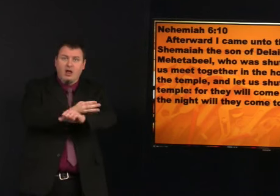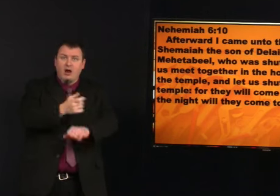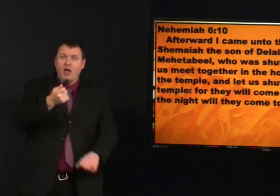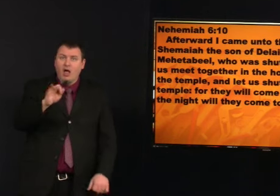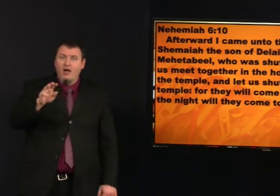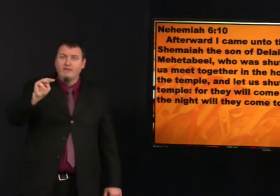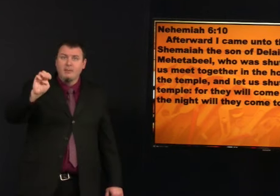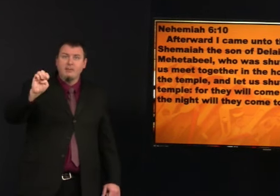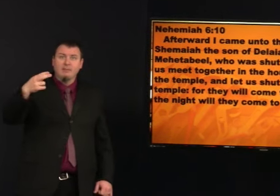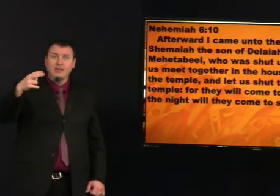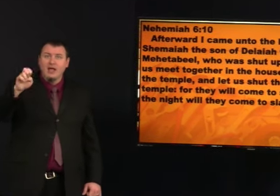Deliah, the son of